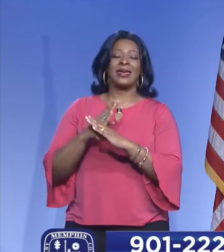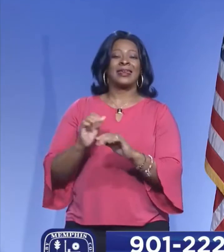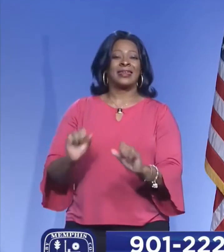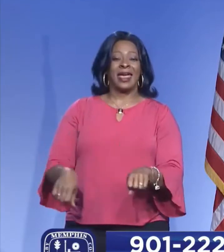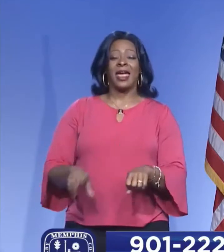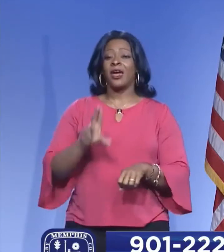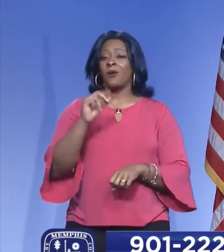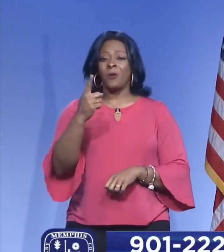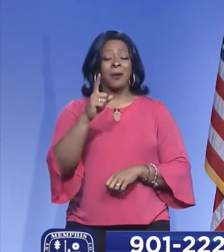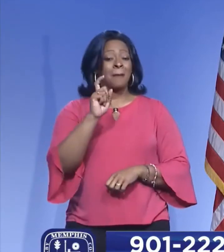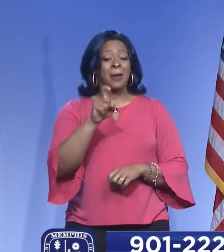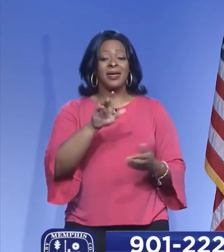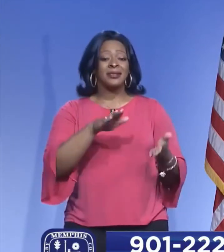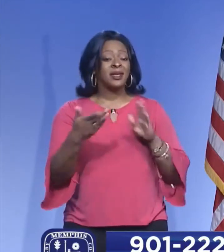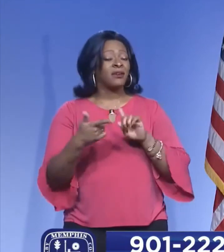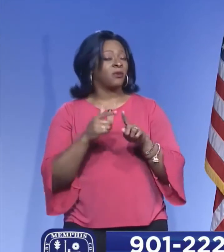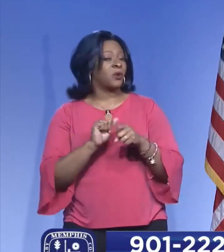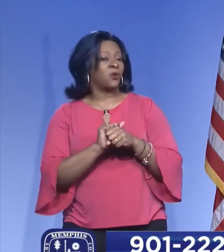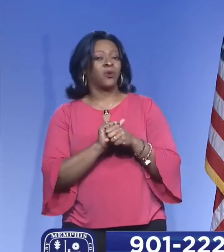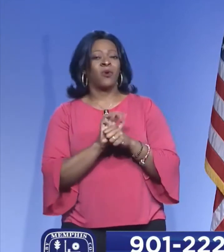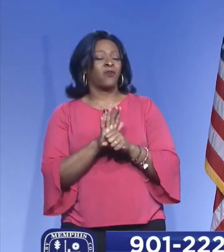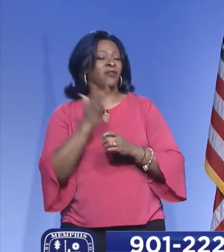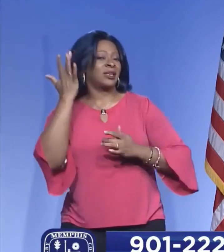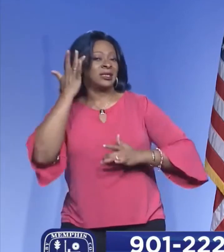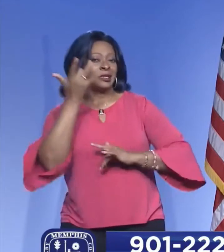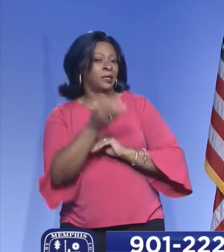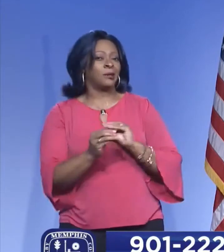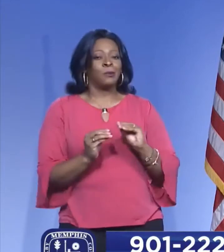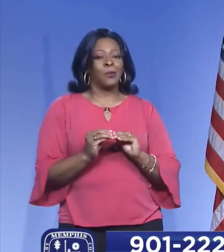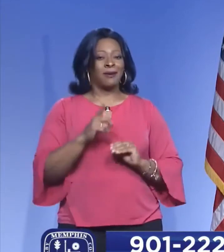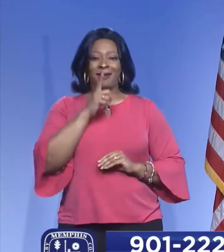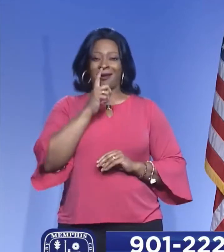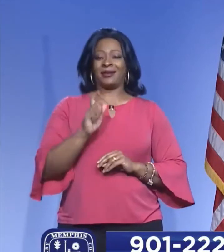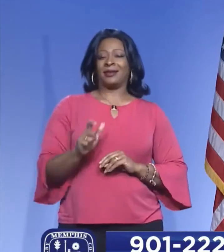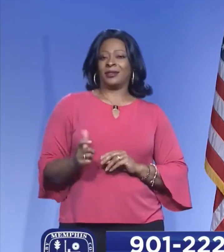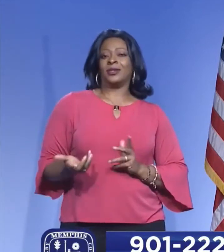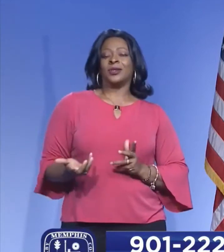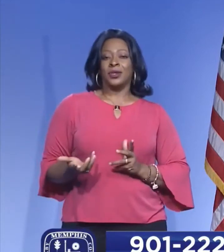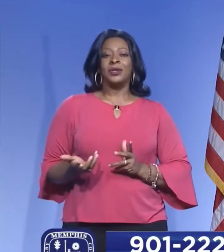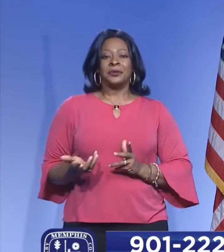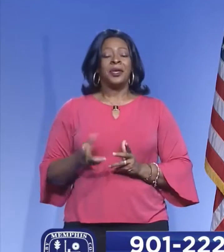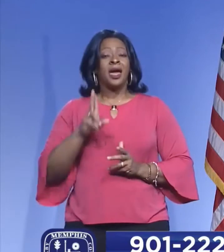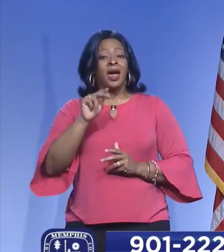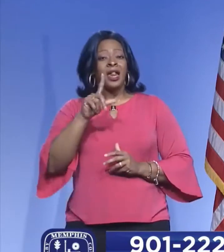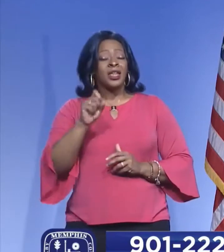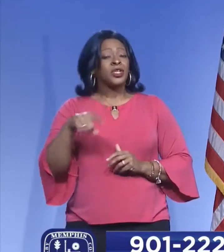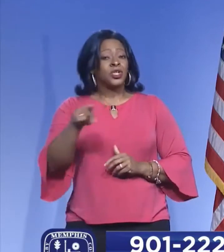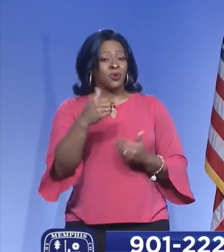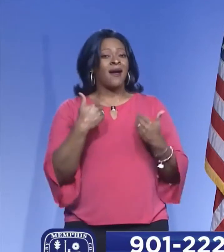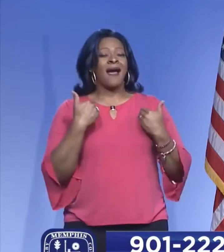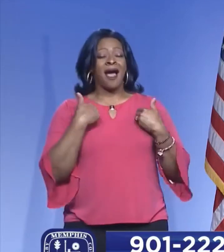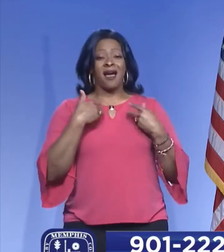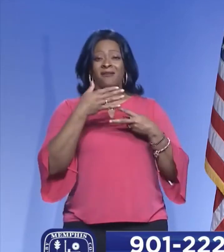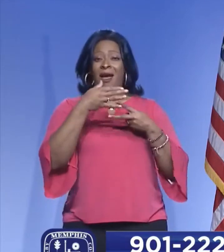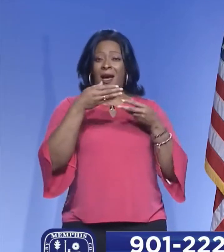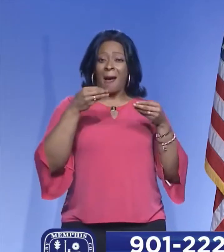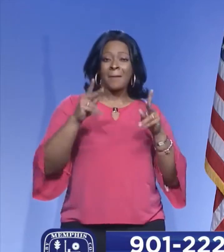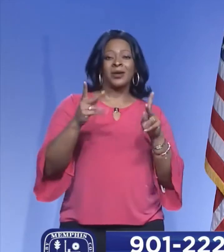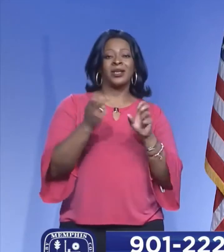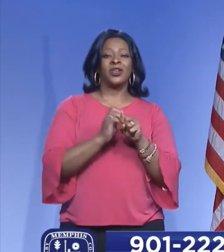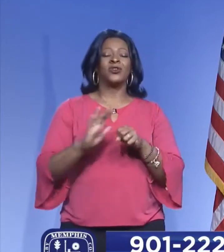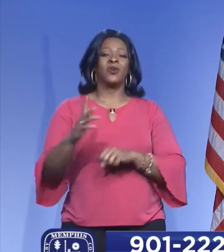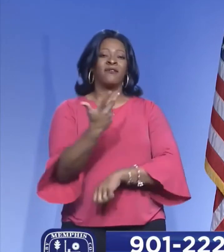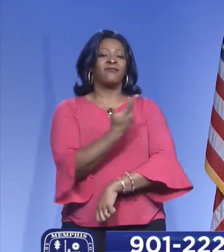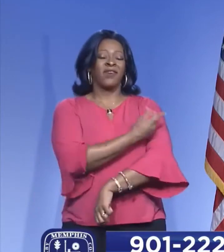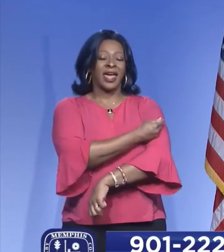one has to die from COVID disease anymore. And unless, I mean, you have the opportunity to be vaccinated, and